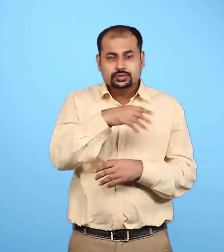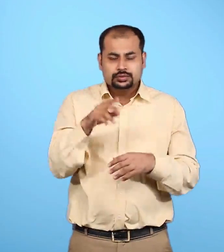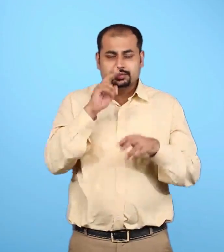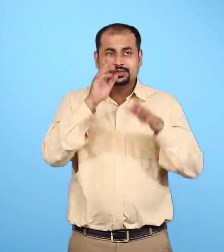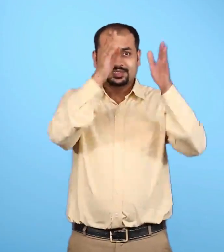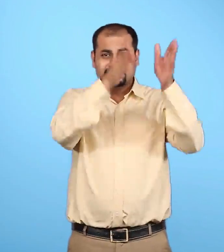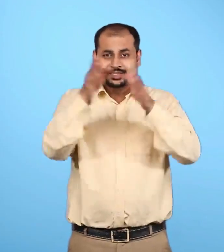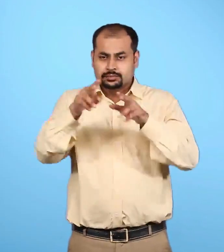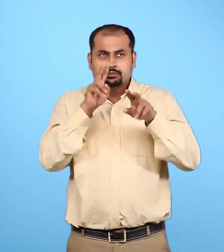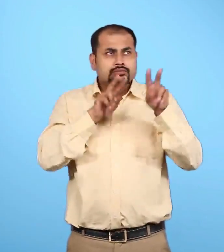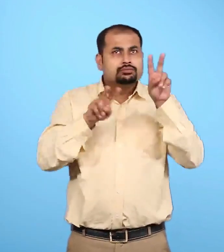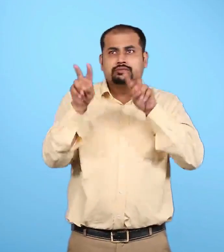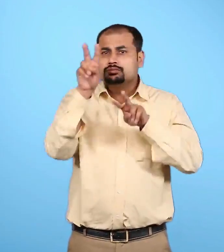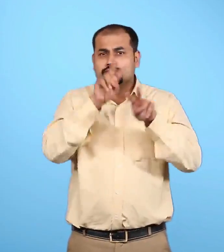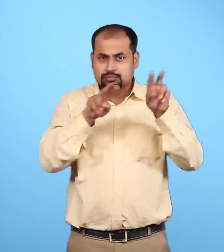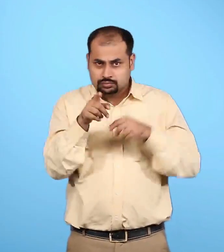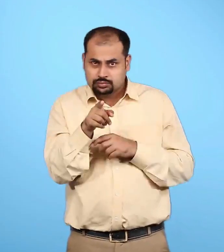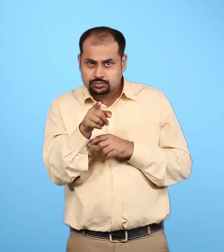Observe the table carefully.